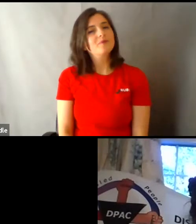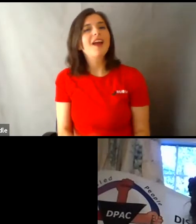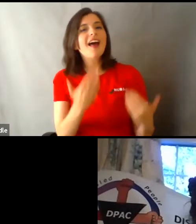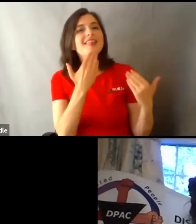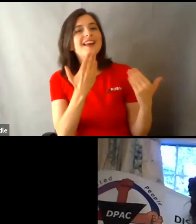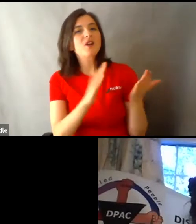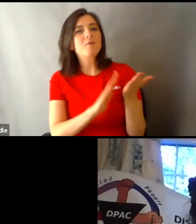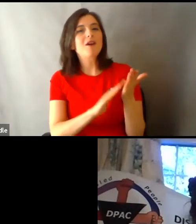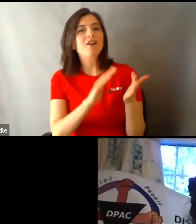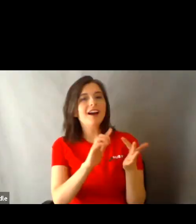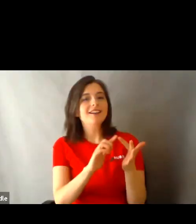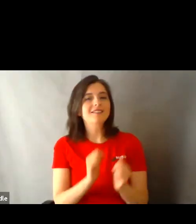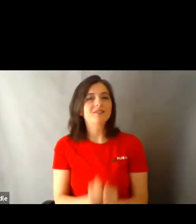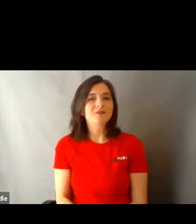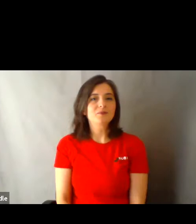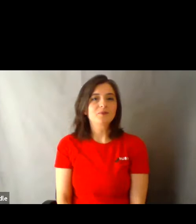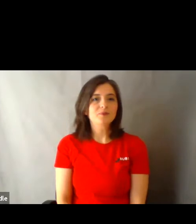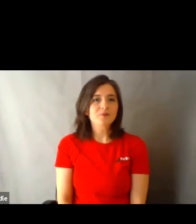Ellen. I'm